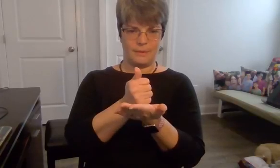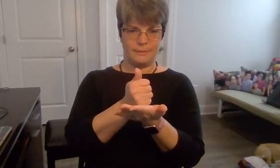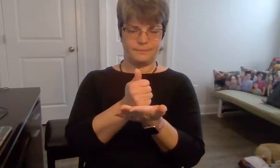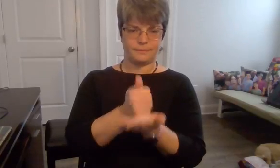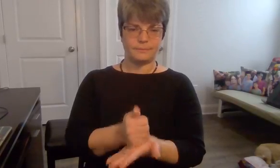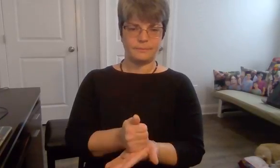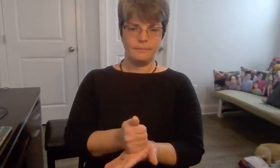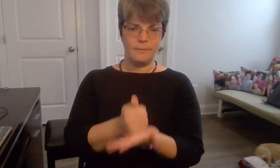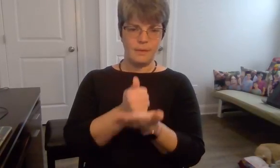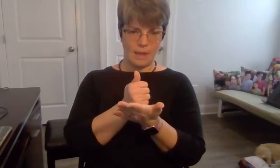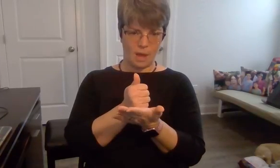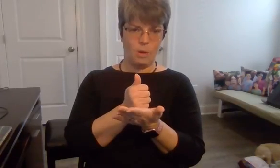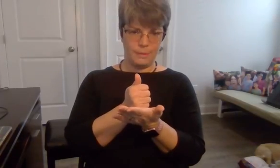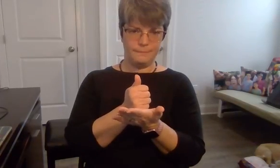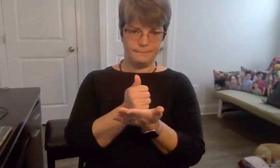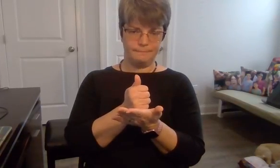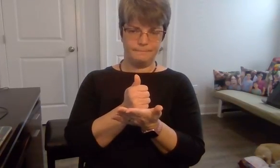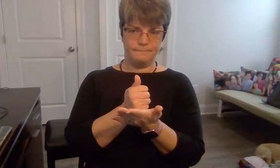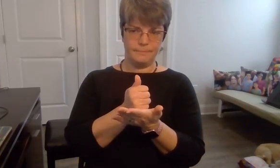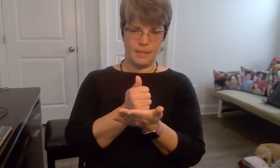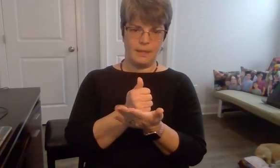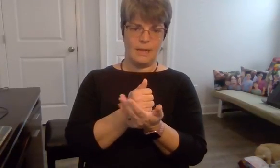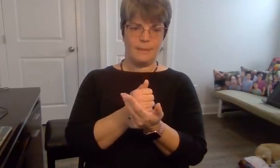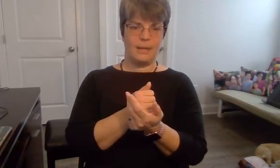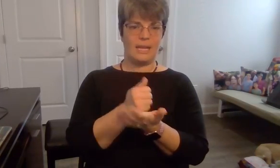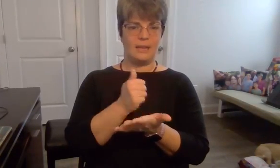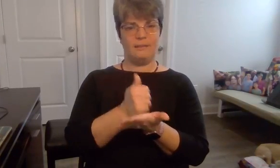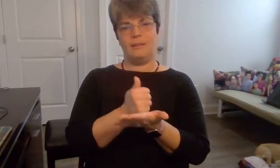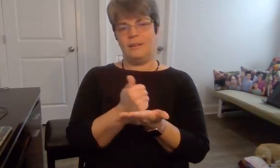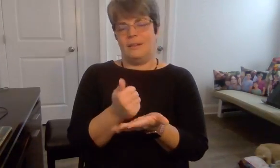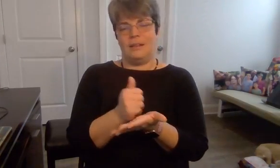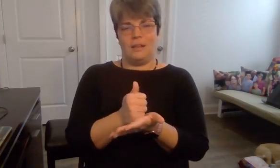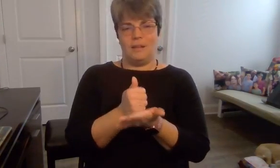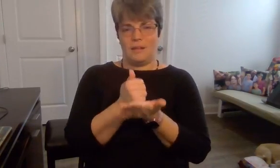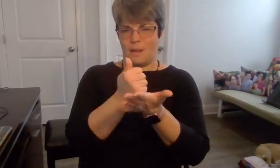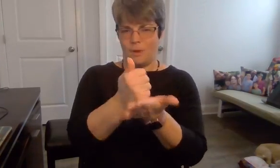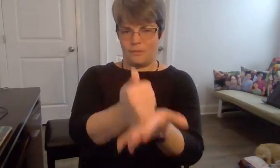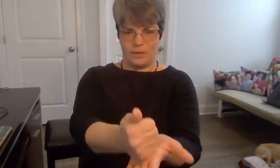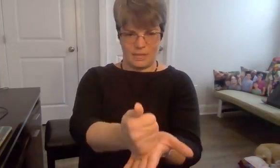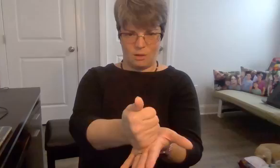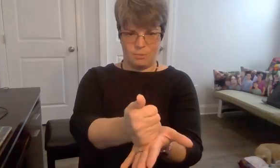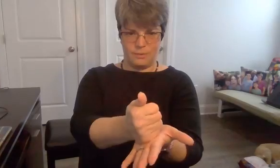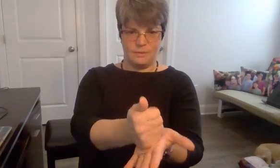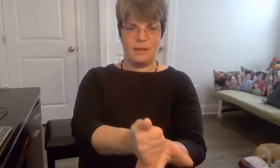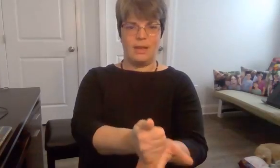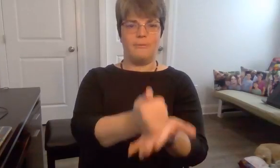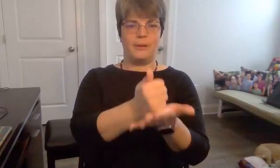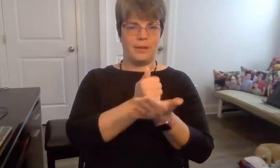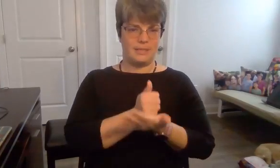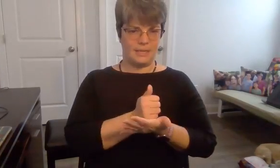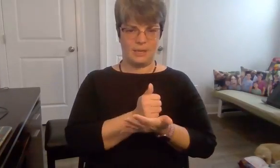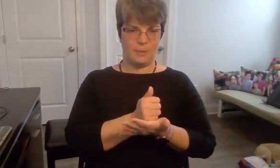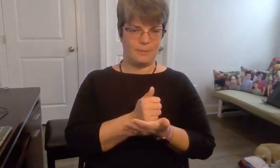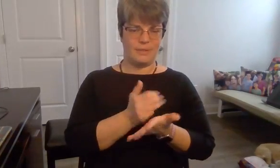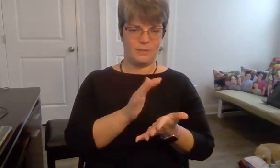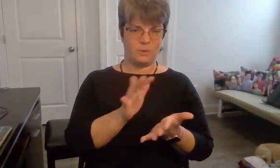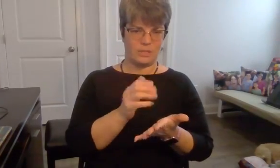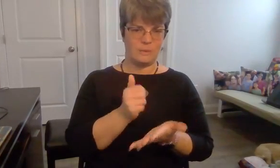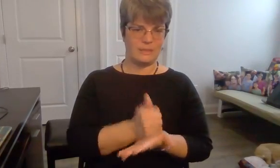one. Help. And again, I'm offering to help and I'm requesting help, but don't stress about that. You